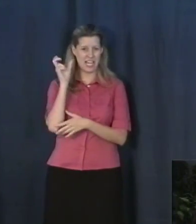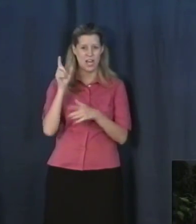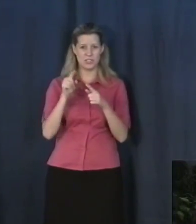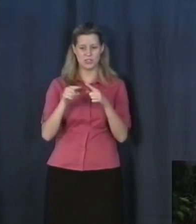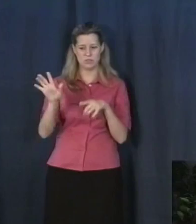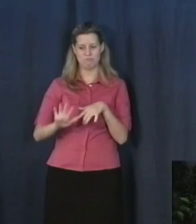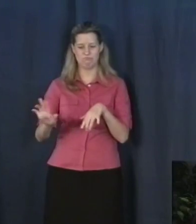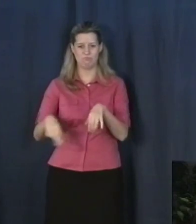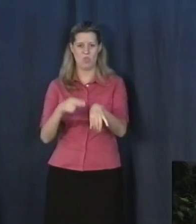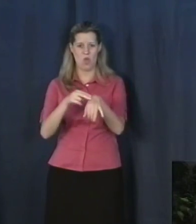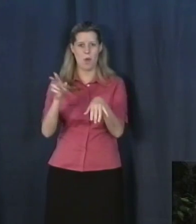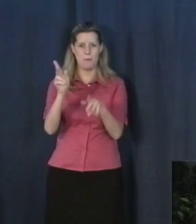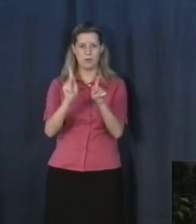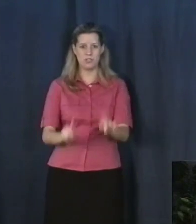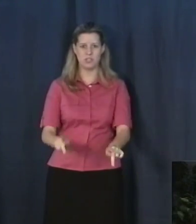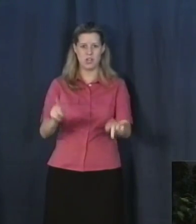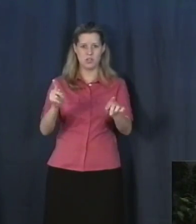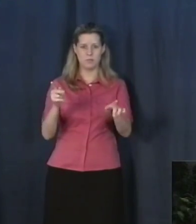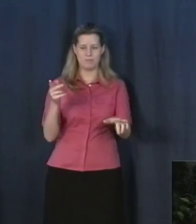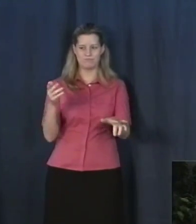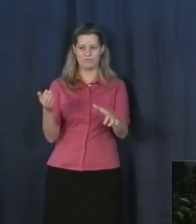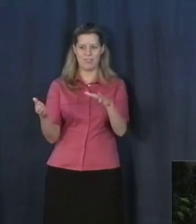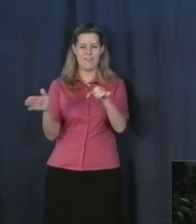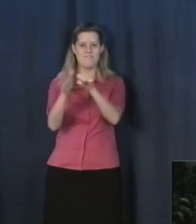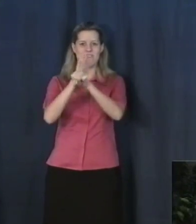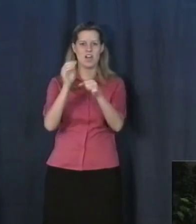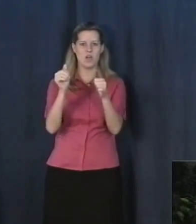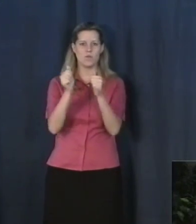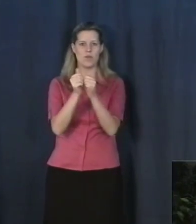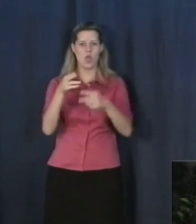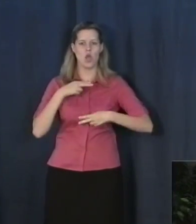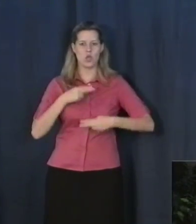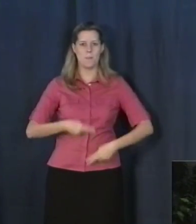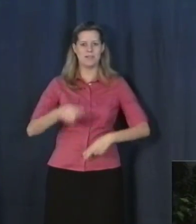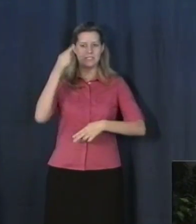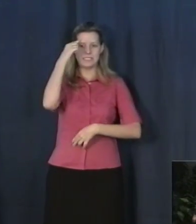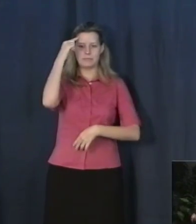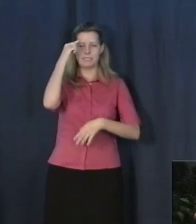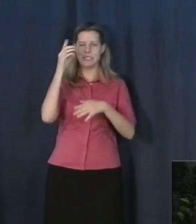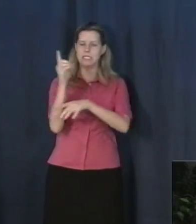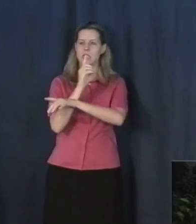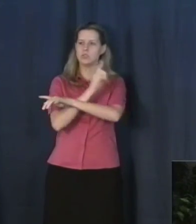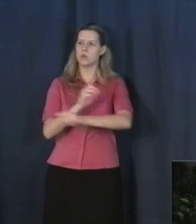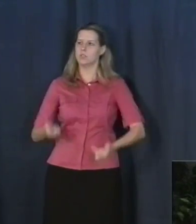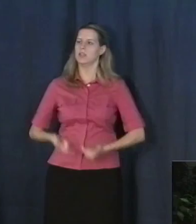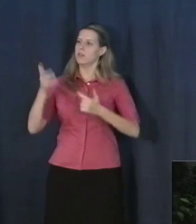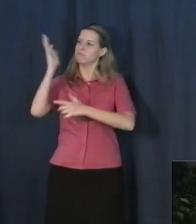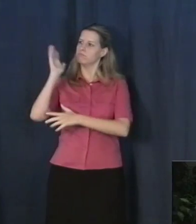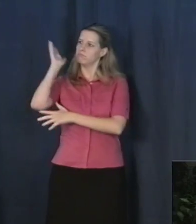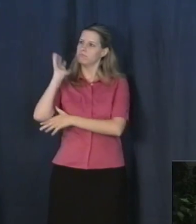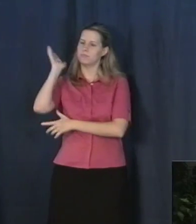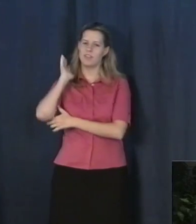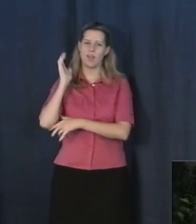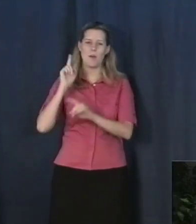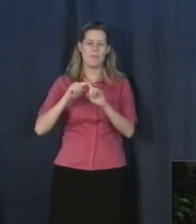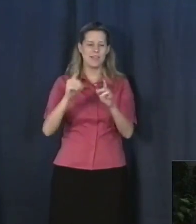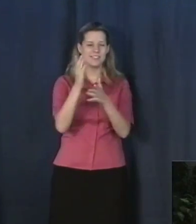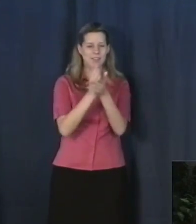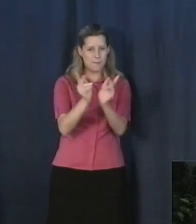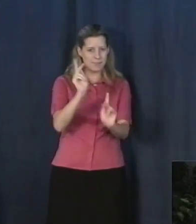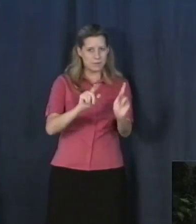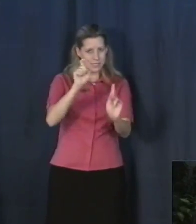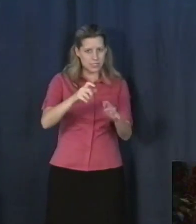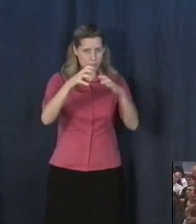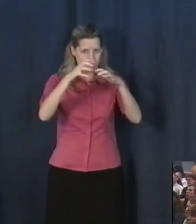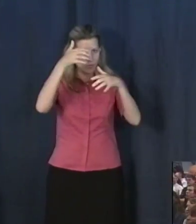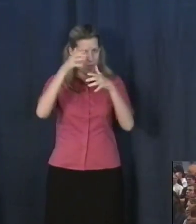person who's been trained with the humanist line of, you know, dinosaurs lived millions of years ago. But some of these guys need to open their mind just a little bit. Maybe somebody can drop an